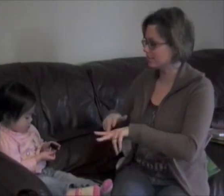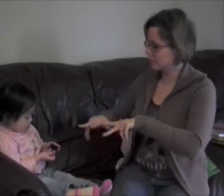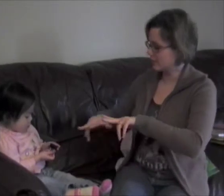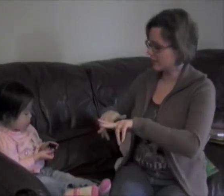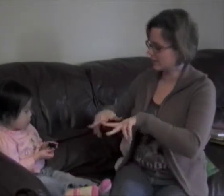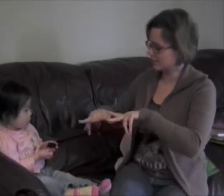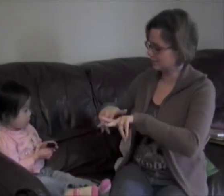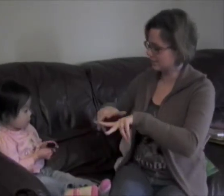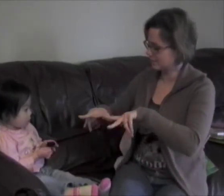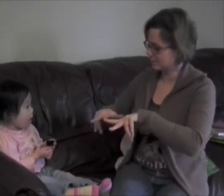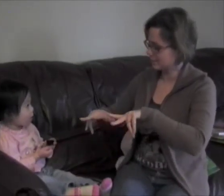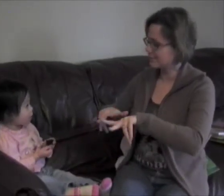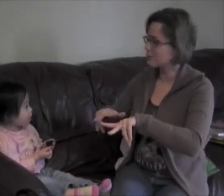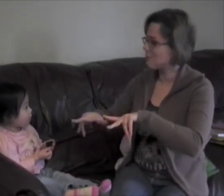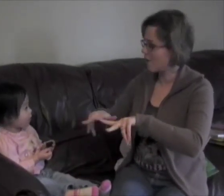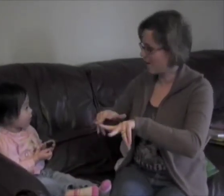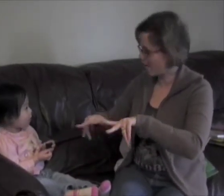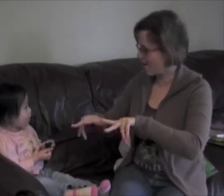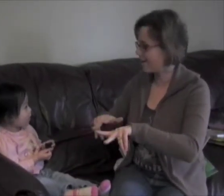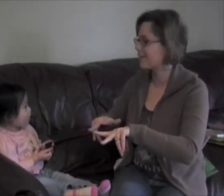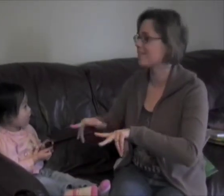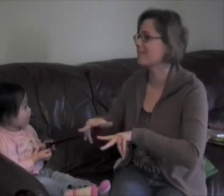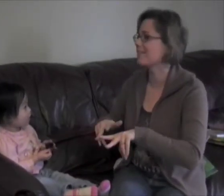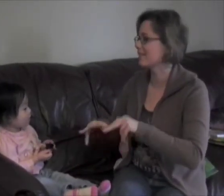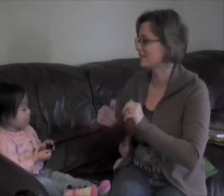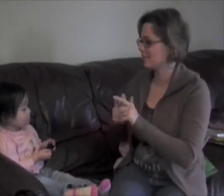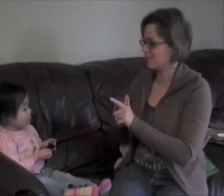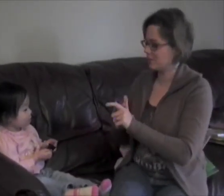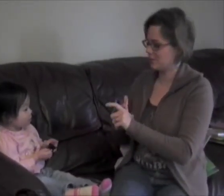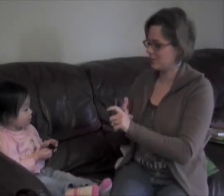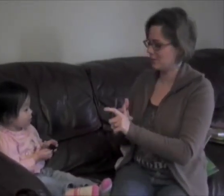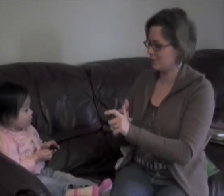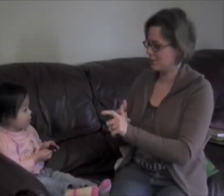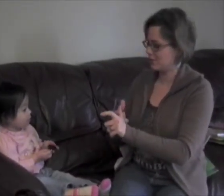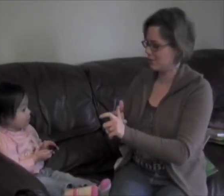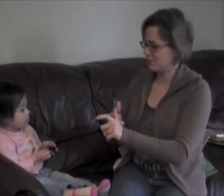What's this? Walk. Good. You know this one?